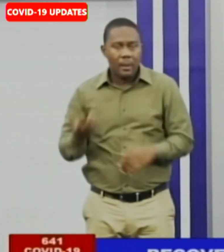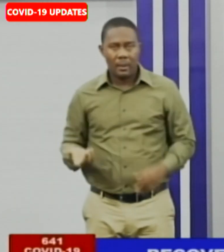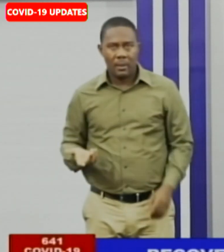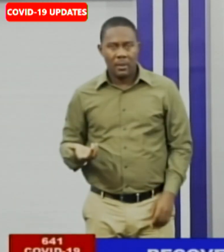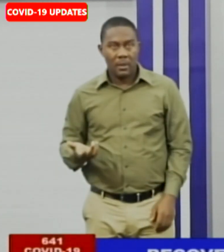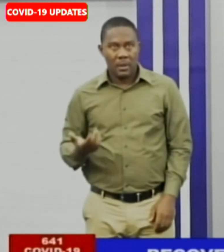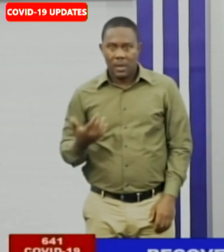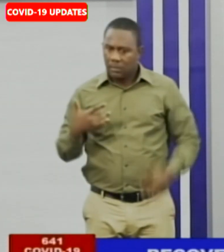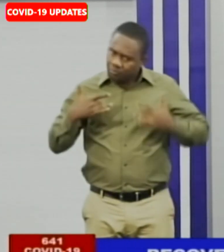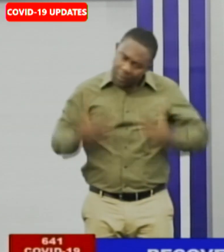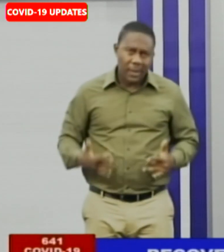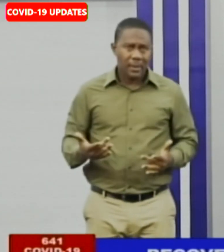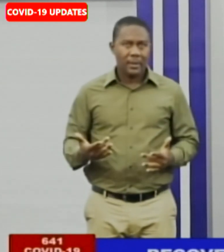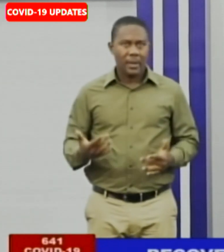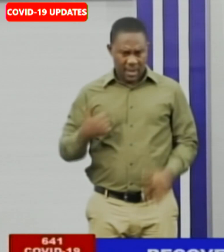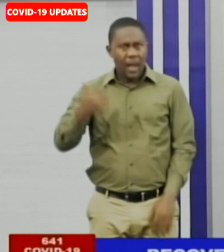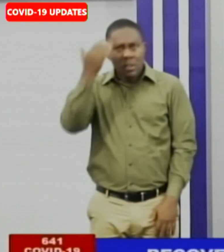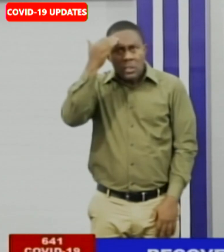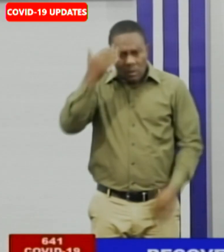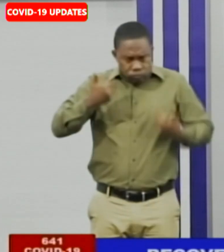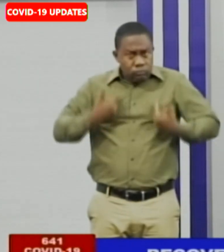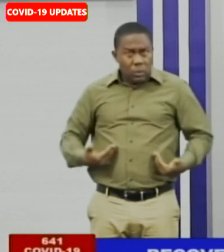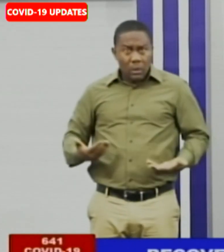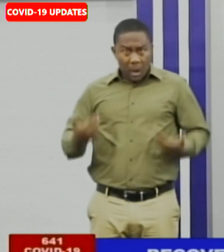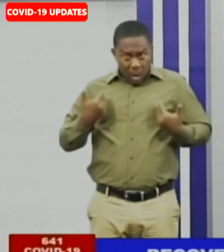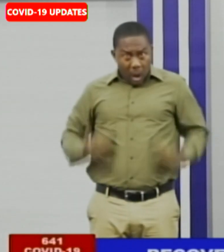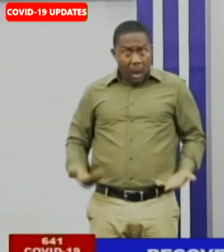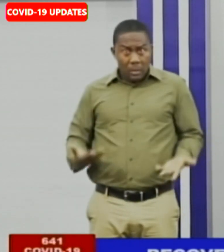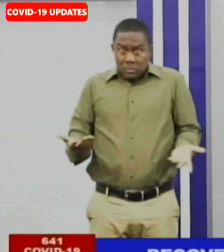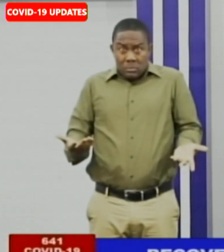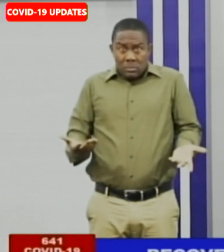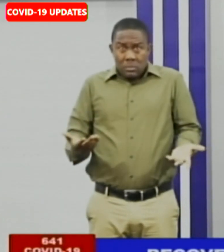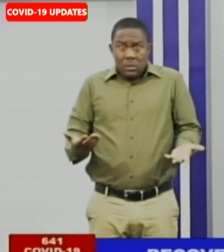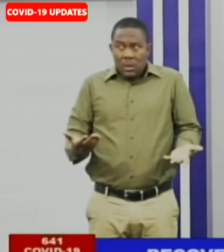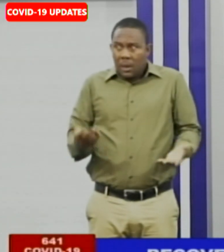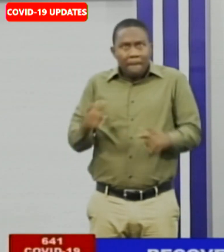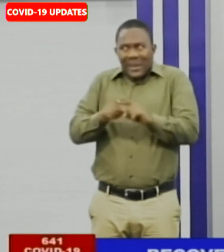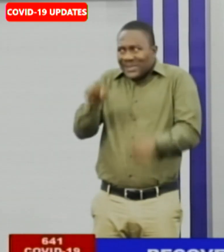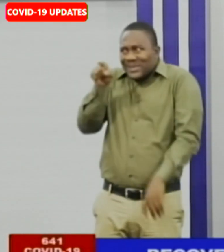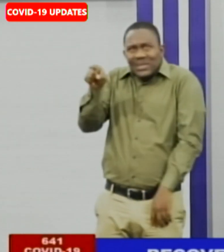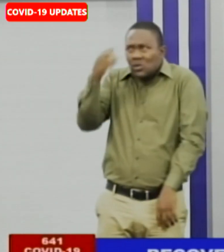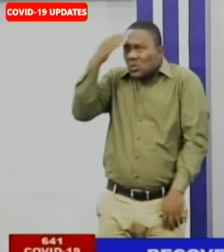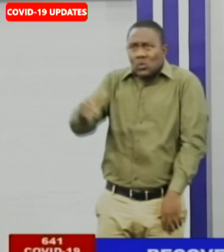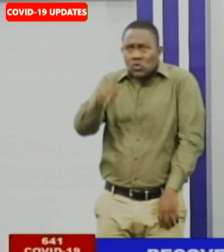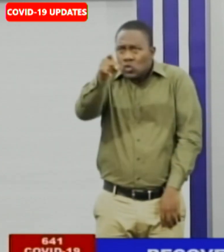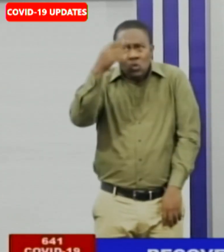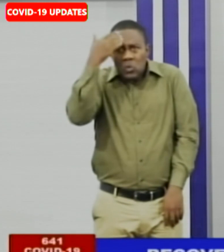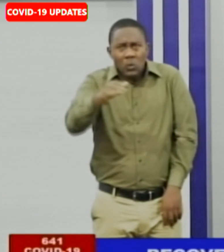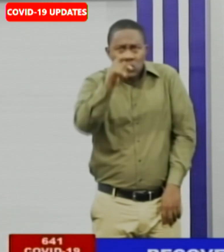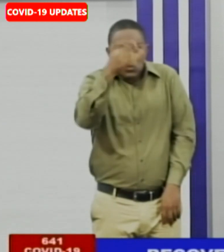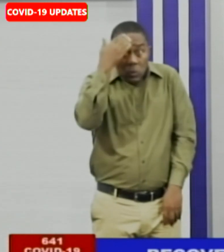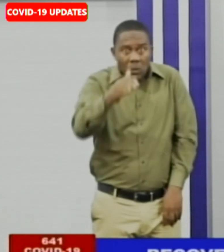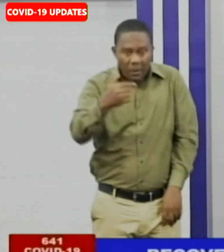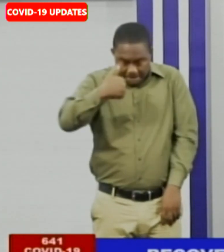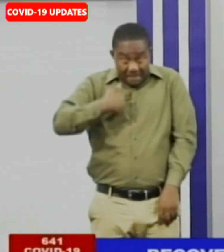bad because I know my status. You don't know your status. That's why I don't want to get closer to you. Yeah. I know my status that I'm tested negative.